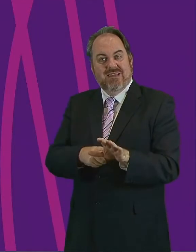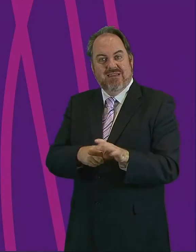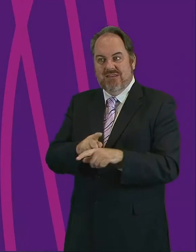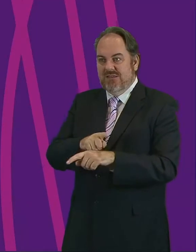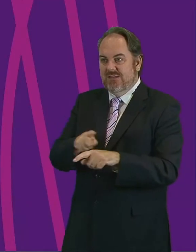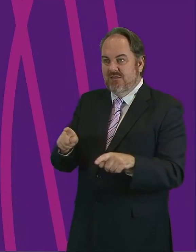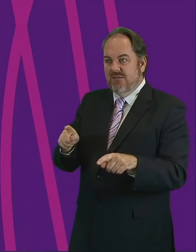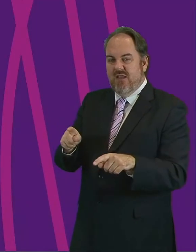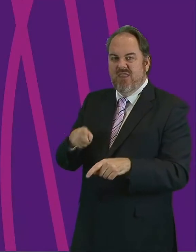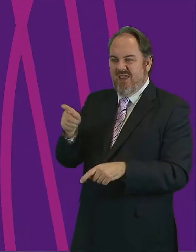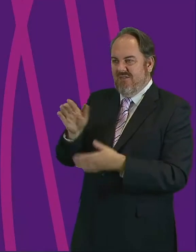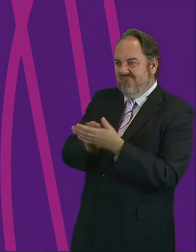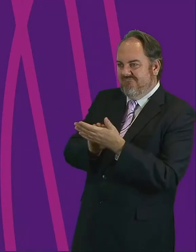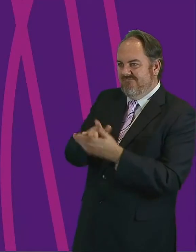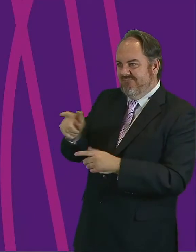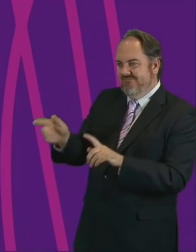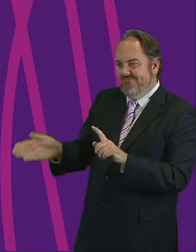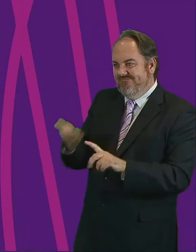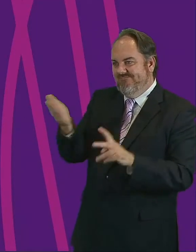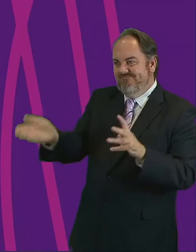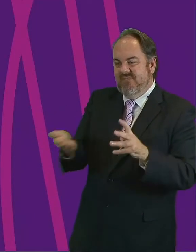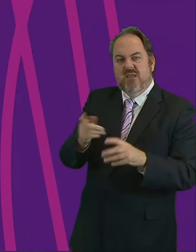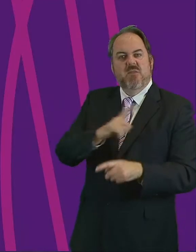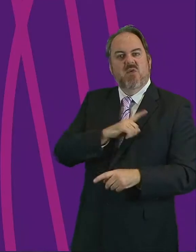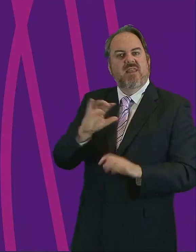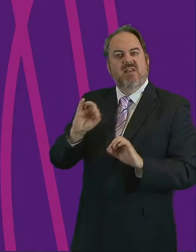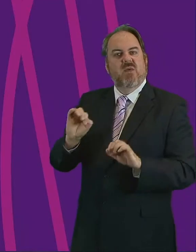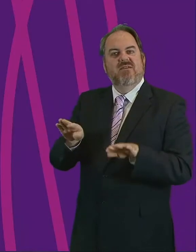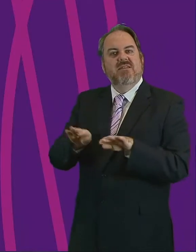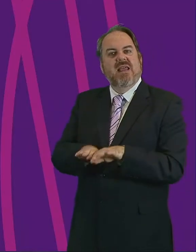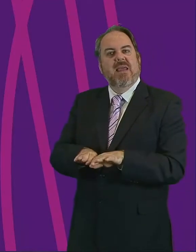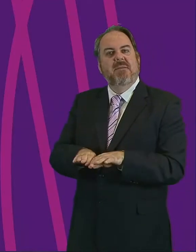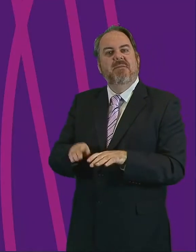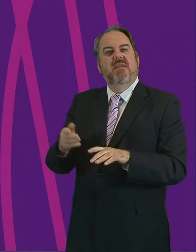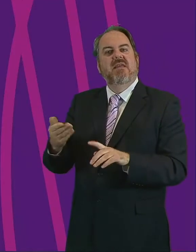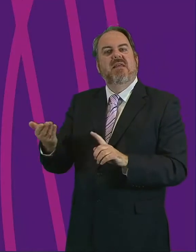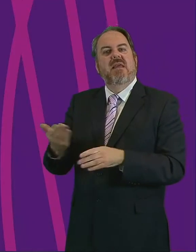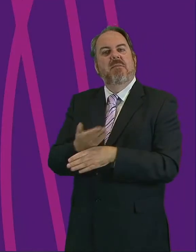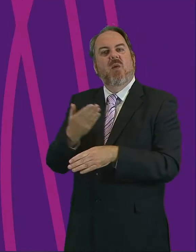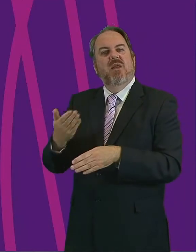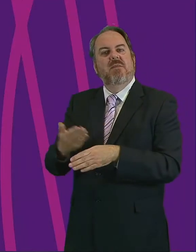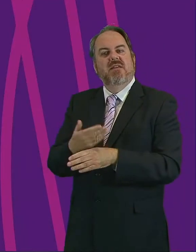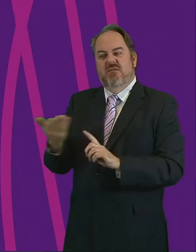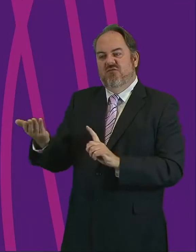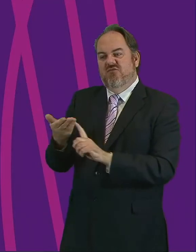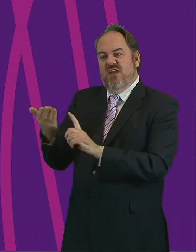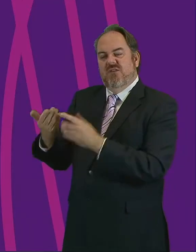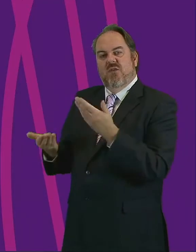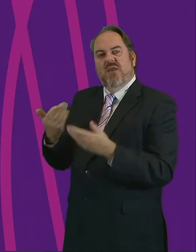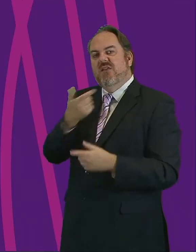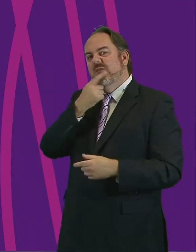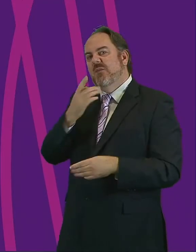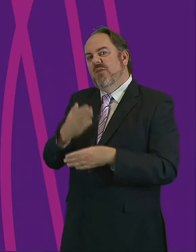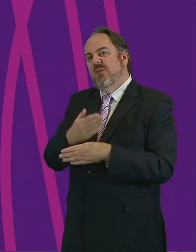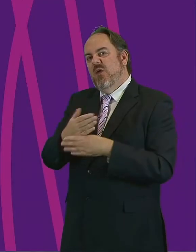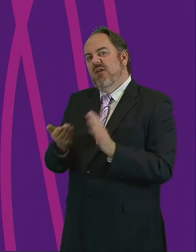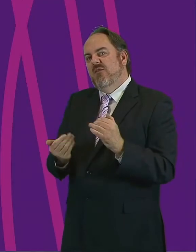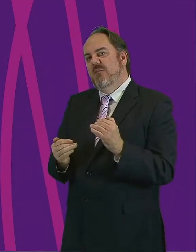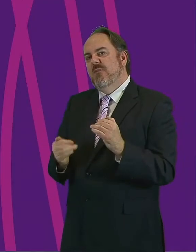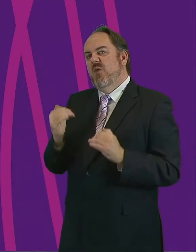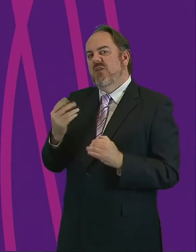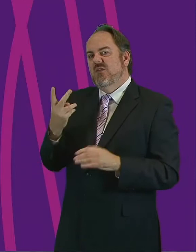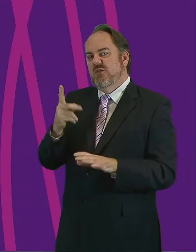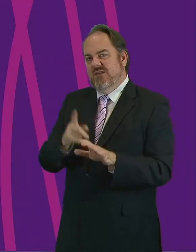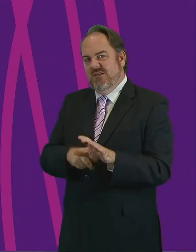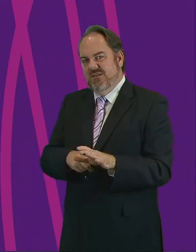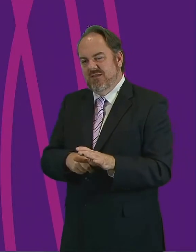targeted because they don't have the same employment rights. And there is a genuine concern that the employer is using